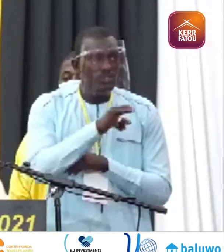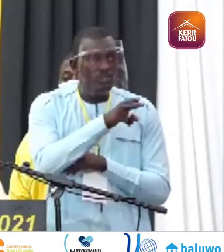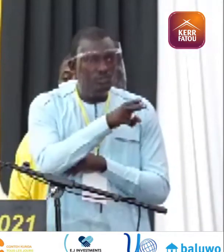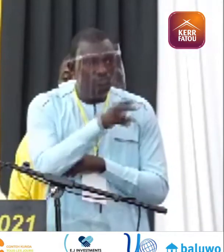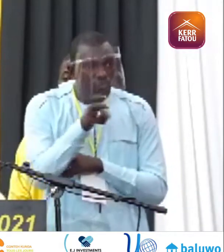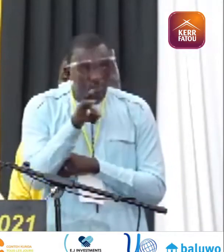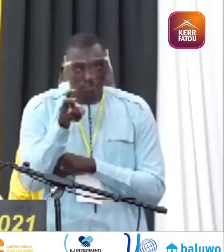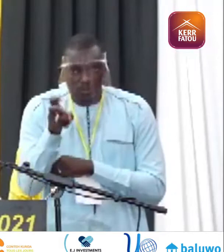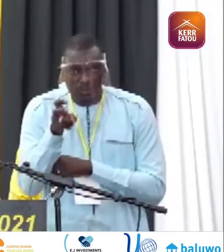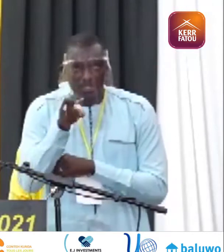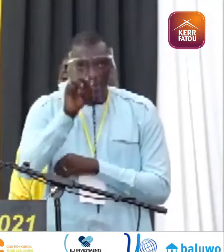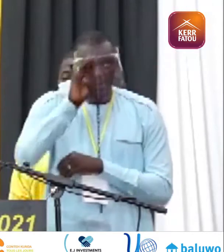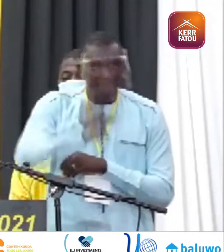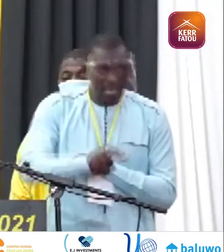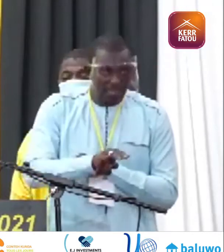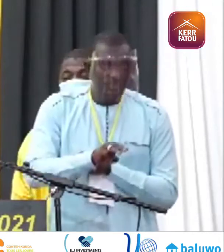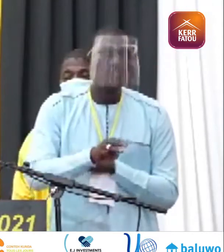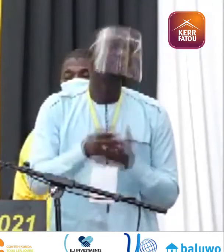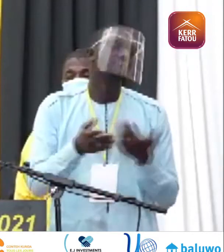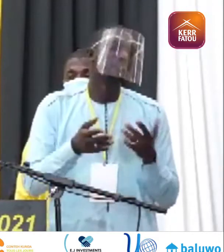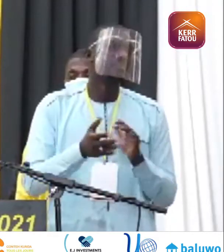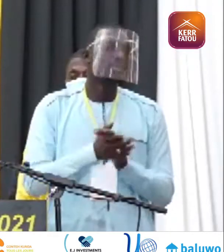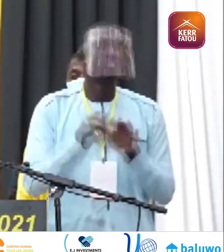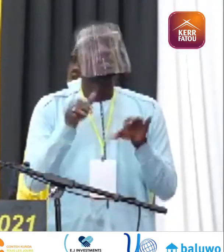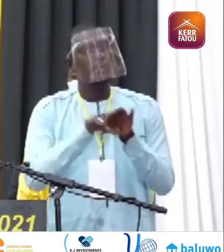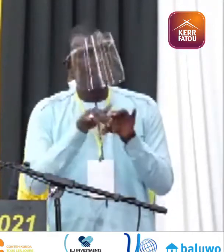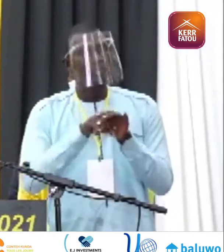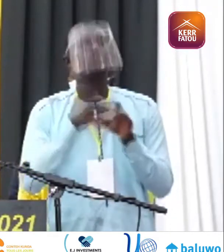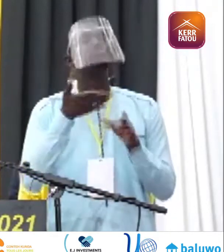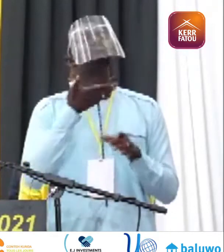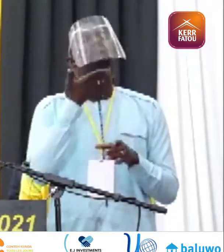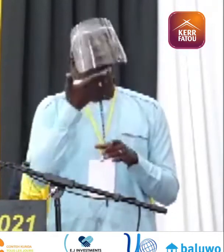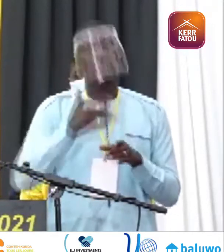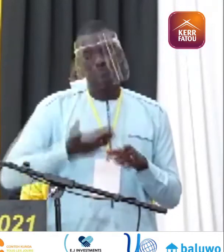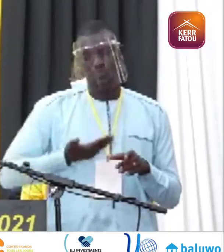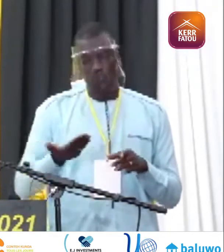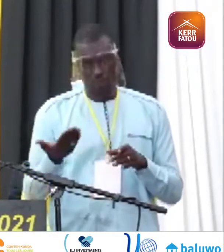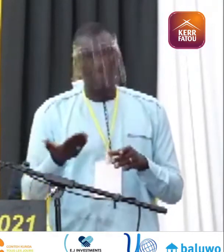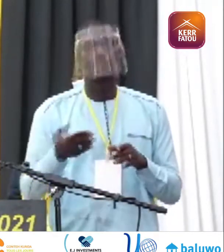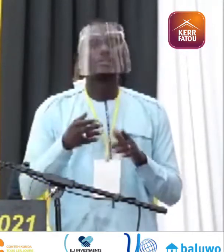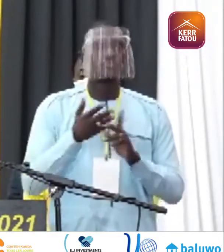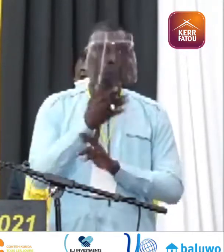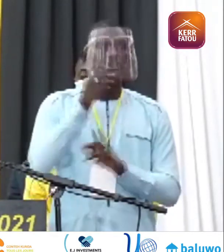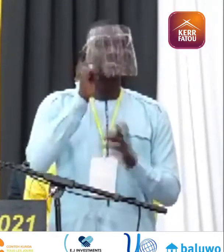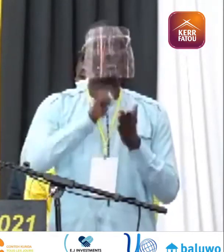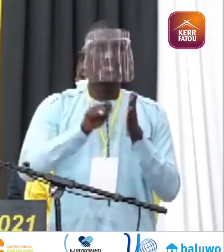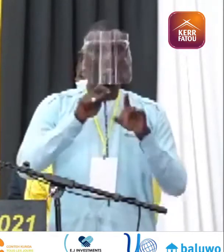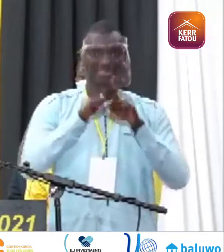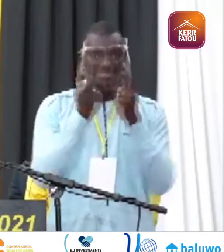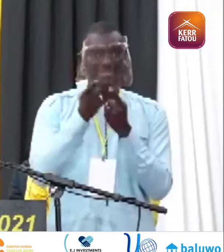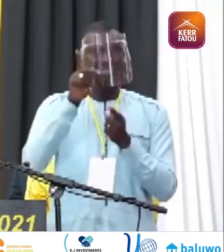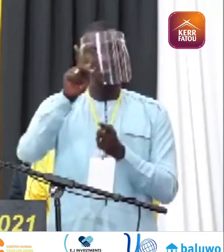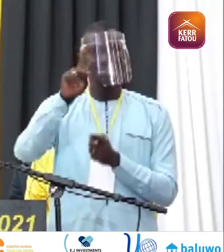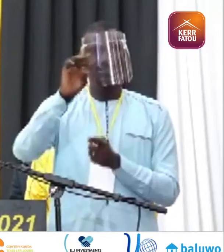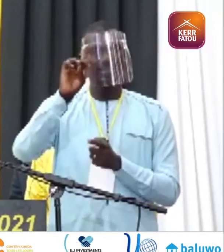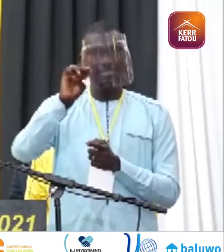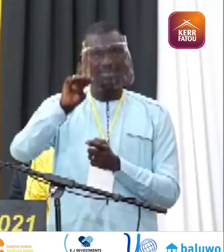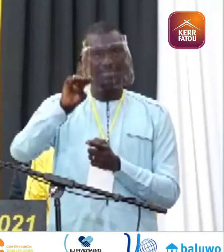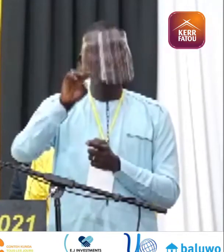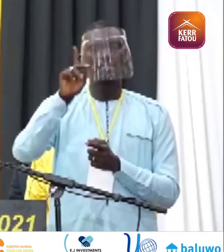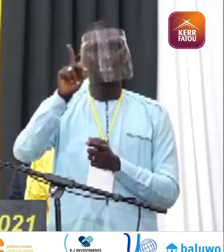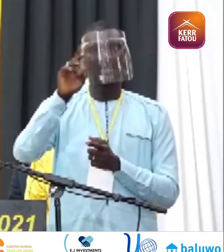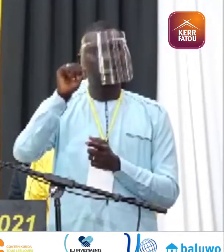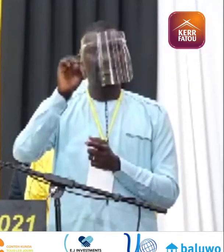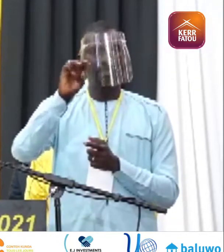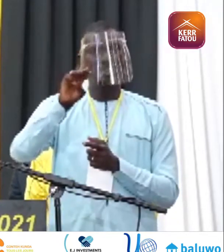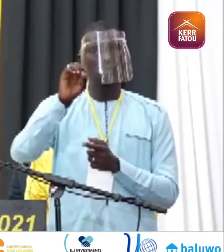In March of 2020, the members of the youth wing, namely the Secretary General Kemo Boja and female regional leader